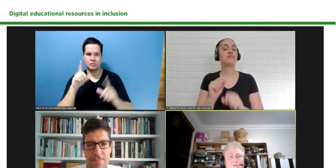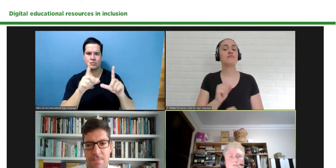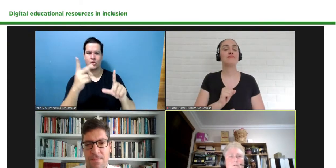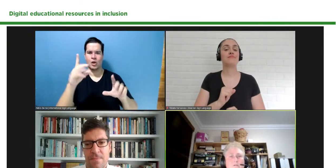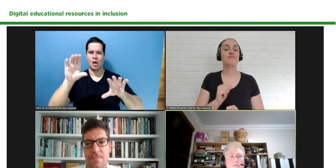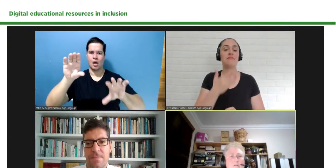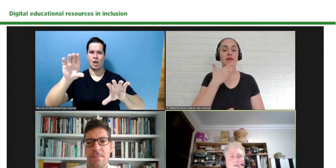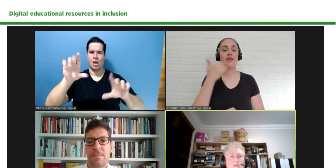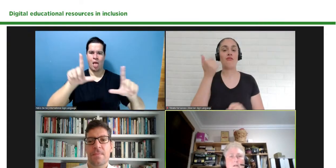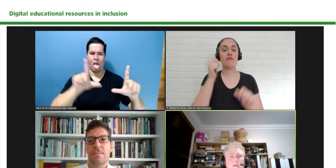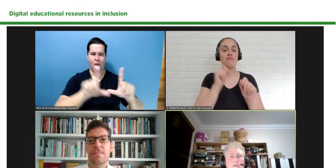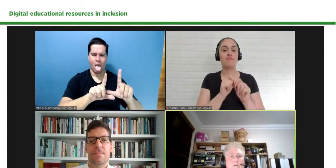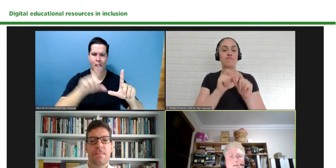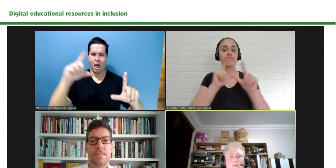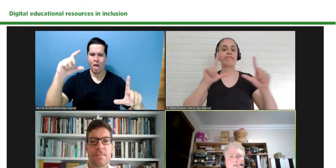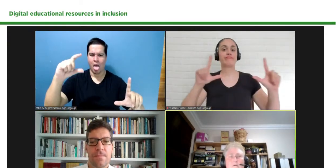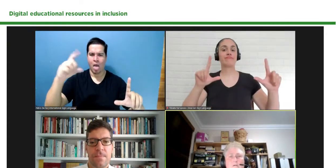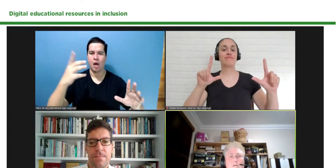not?